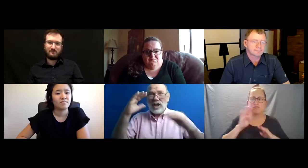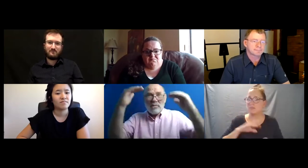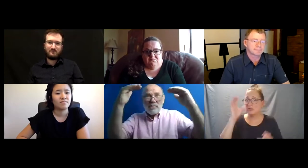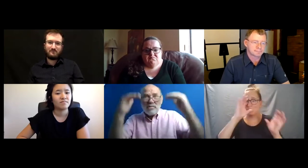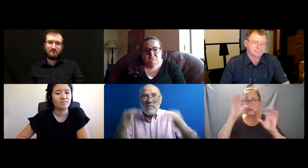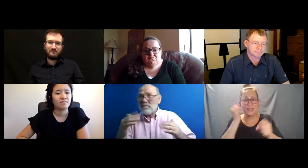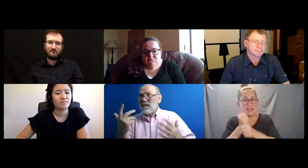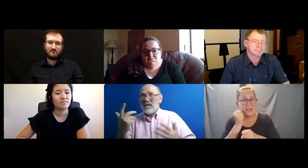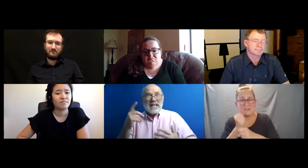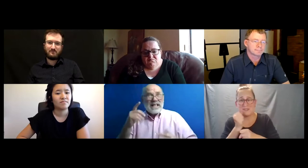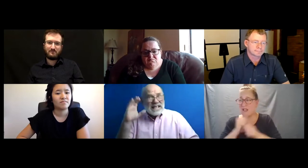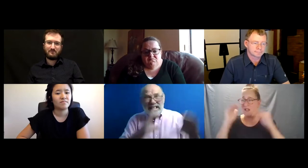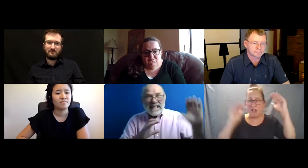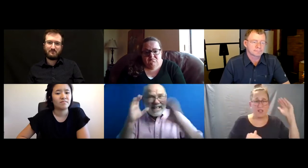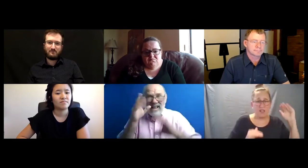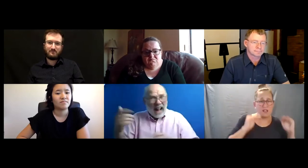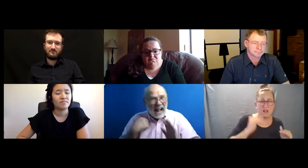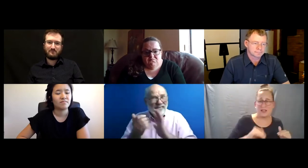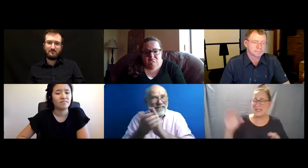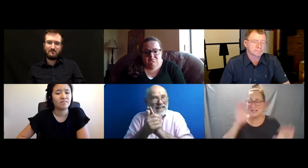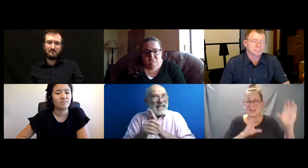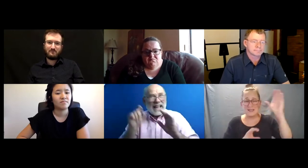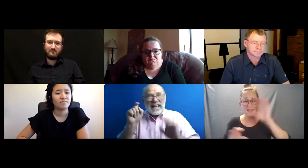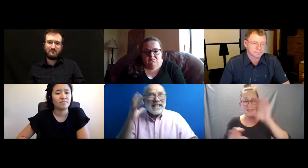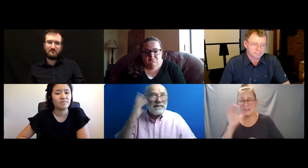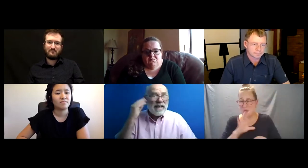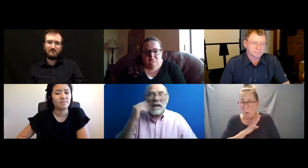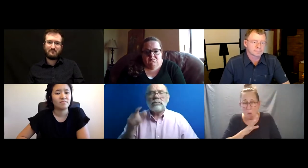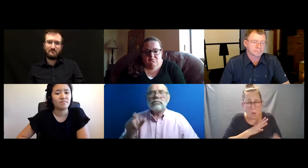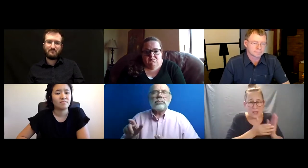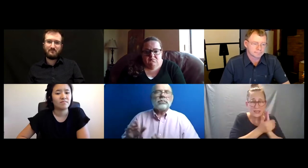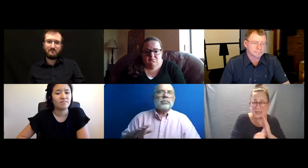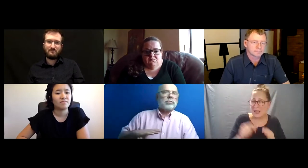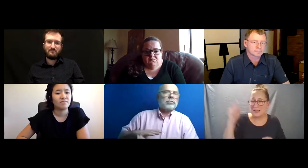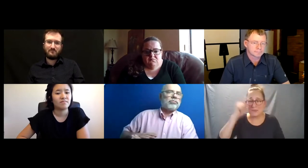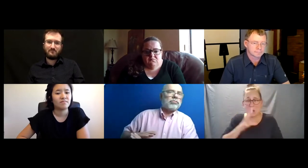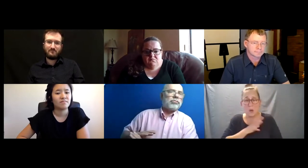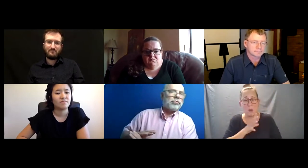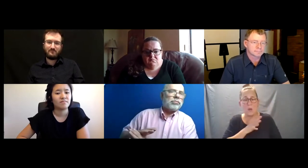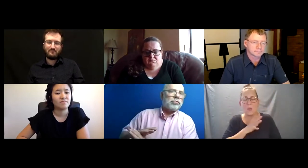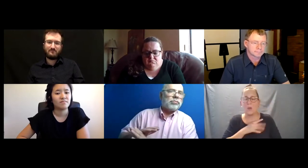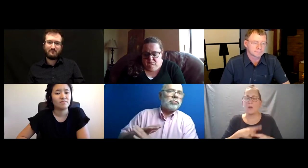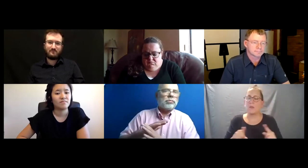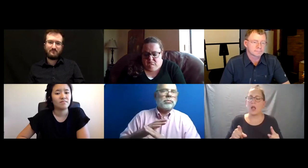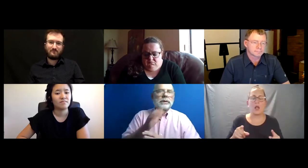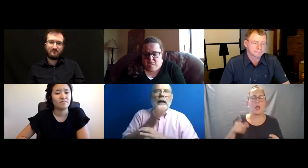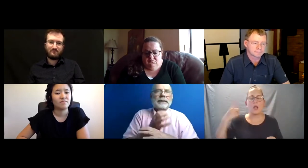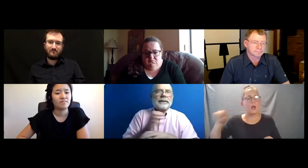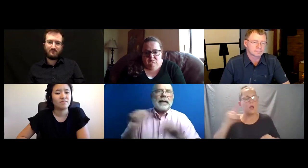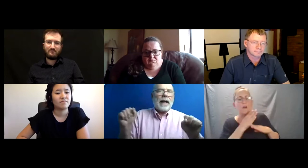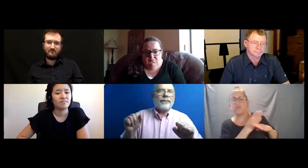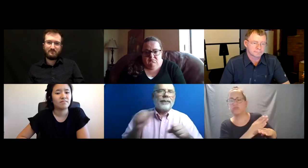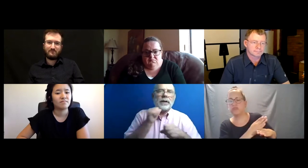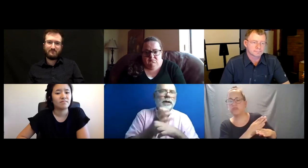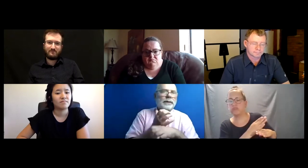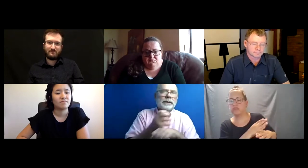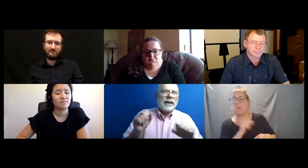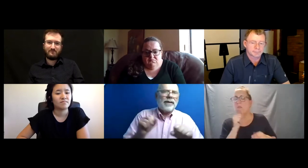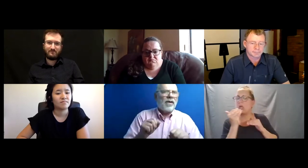individuals are still faced with the inability to find a job, regardless of the experience and skills they bring to the